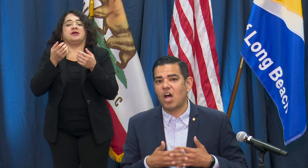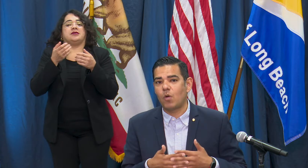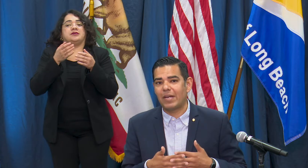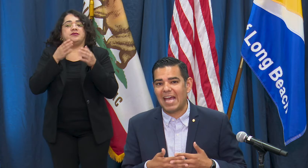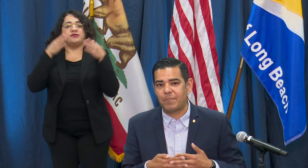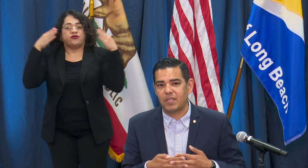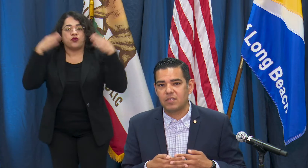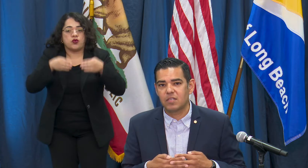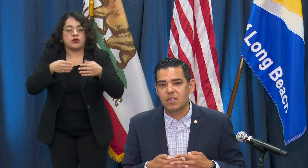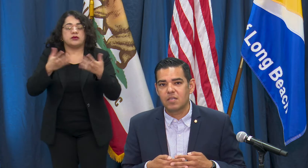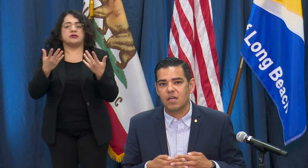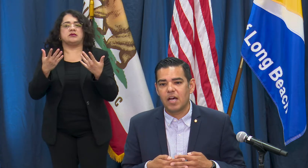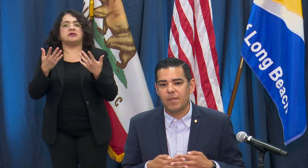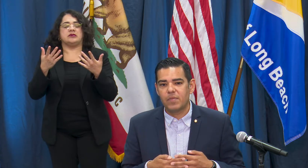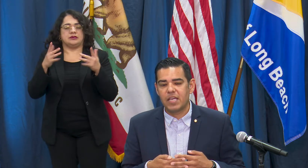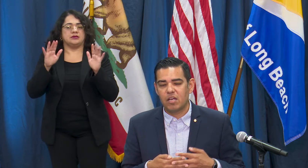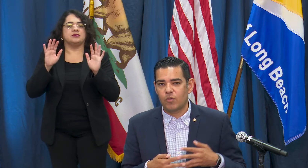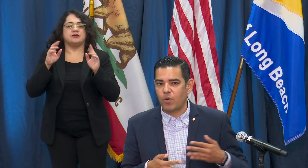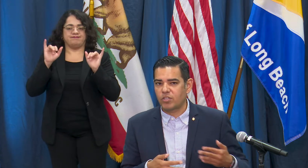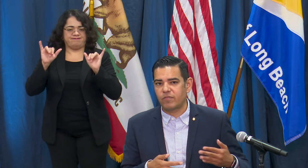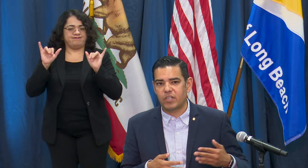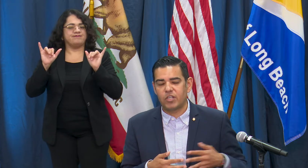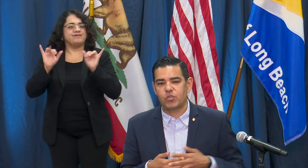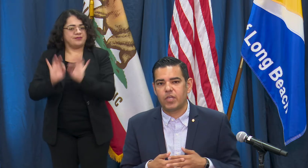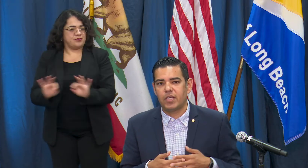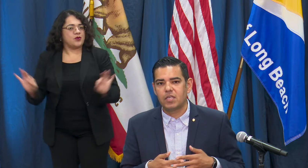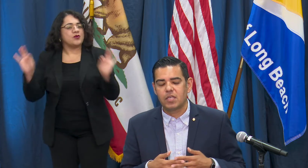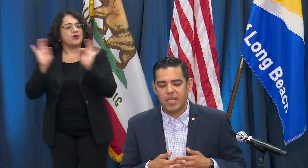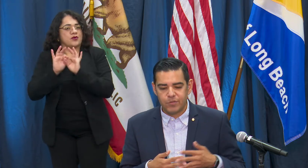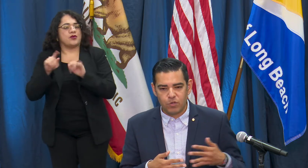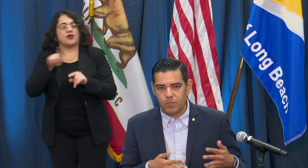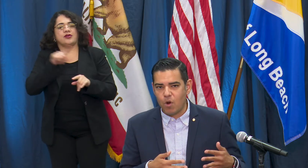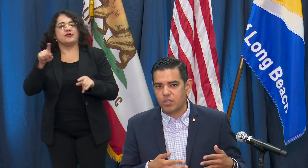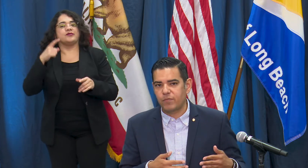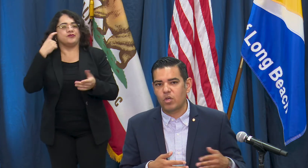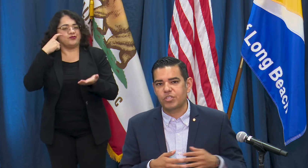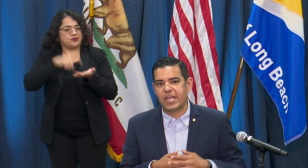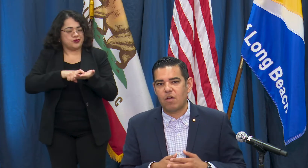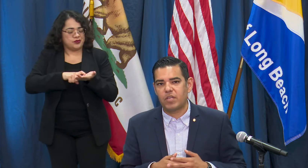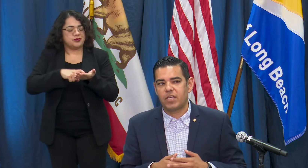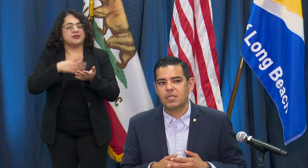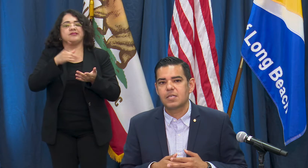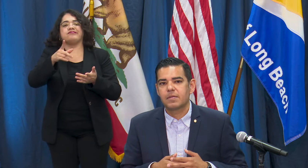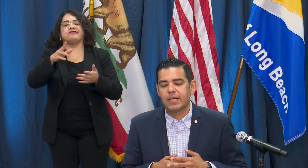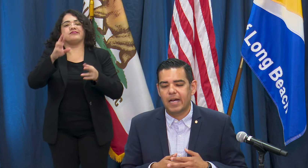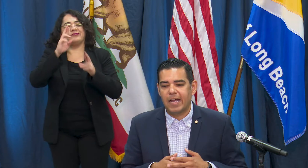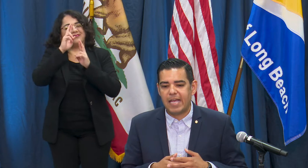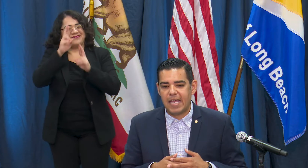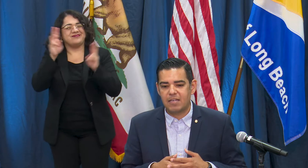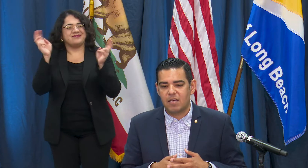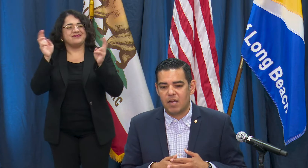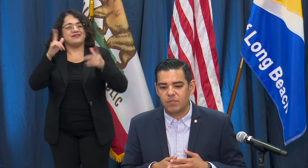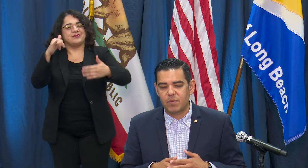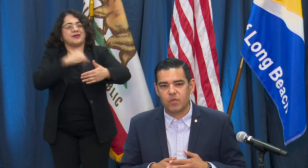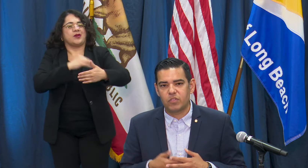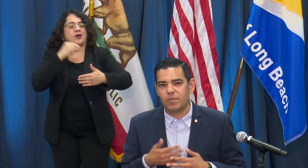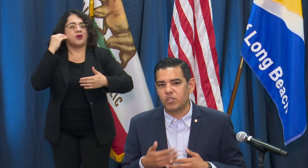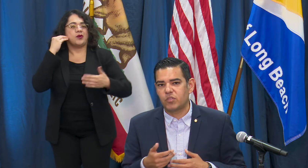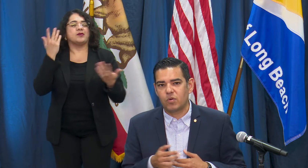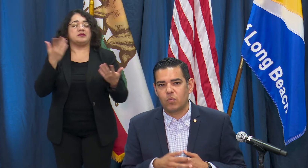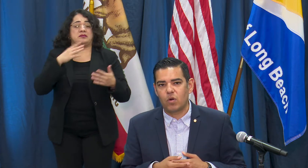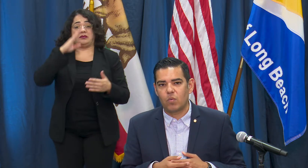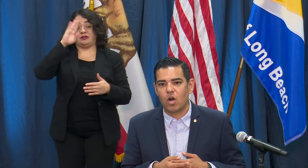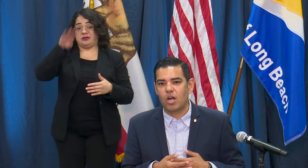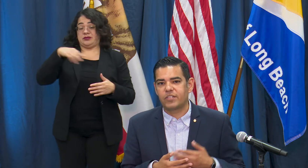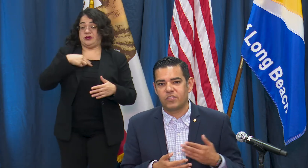we saw what happened in other parts of the country, in certain parts of Orange County, and some of those